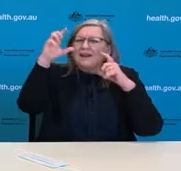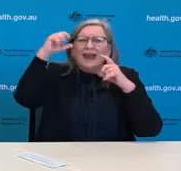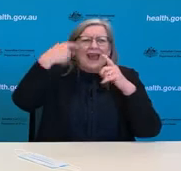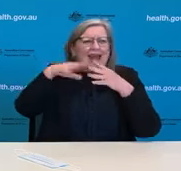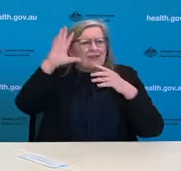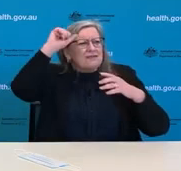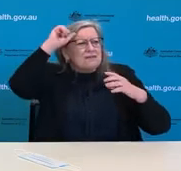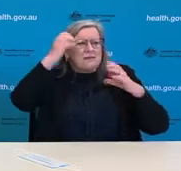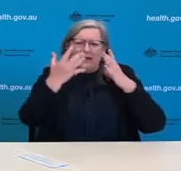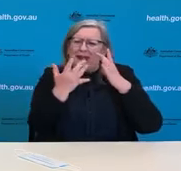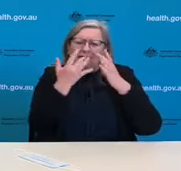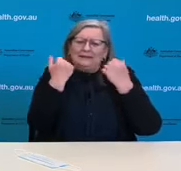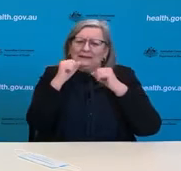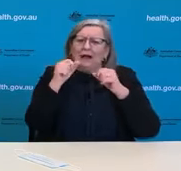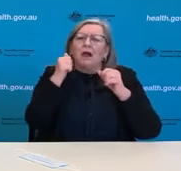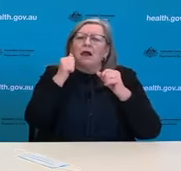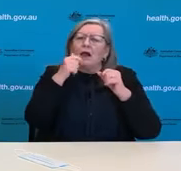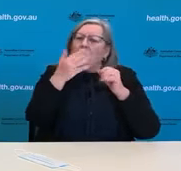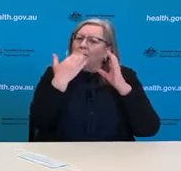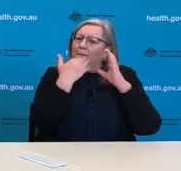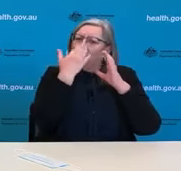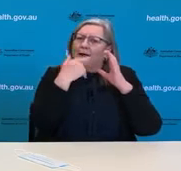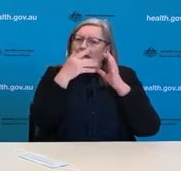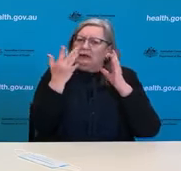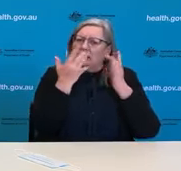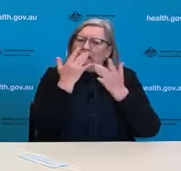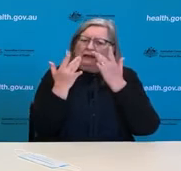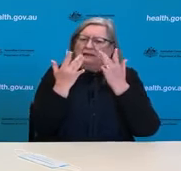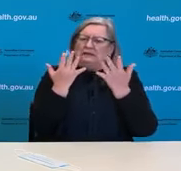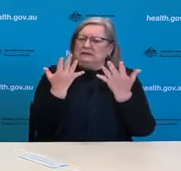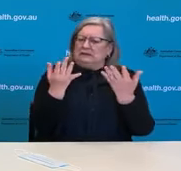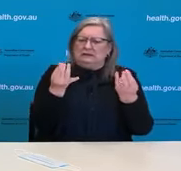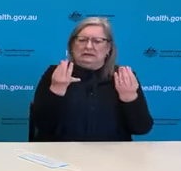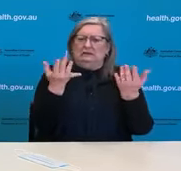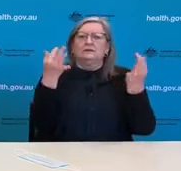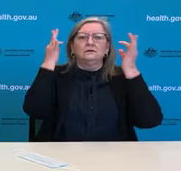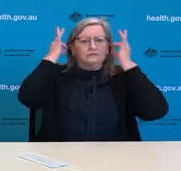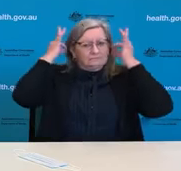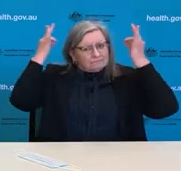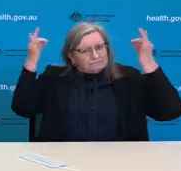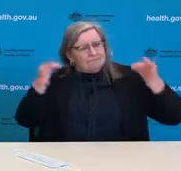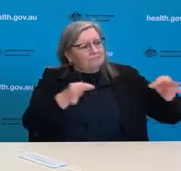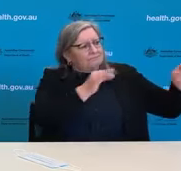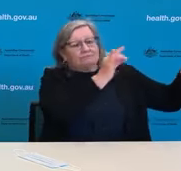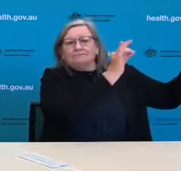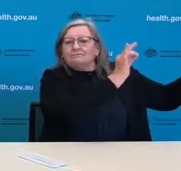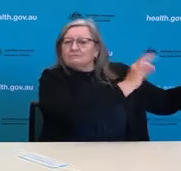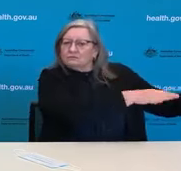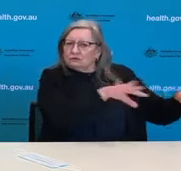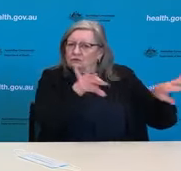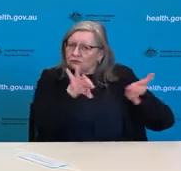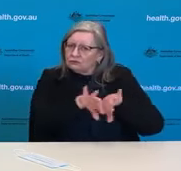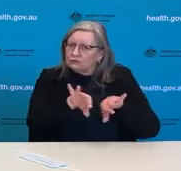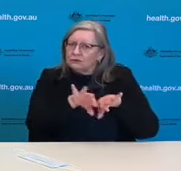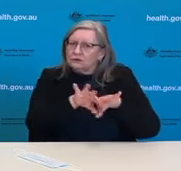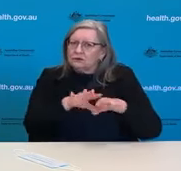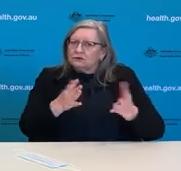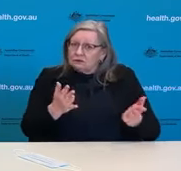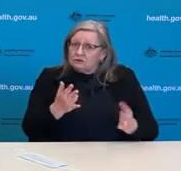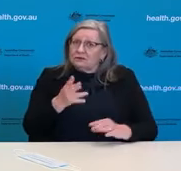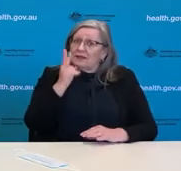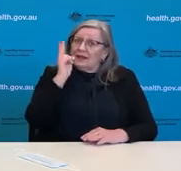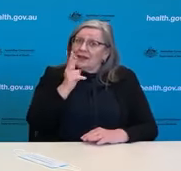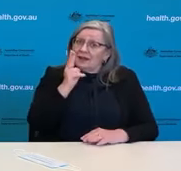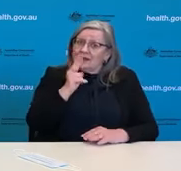touch the front of your mask at any time. Use the loops. And of course, before you put your mask back on, make sure